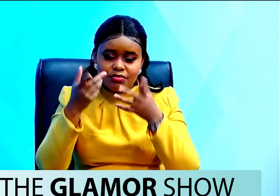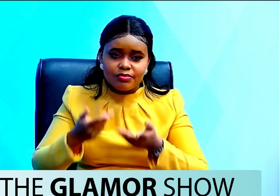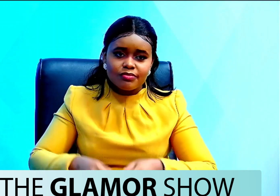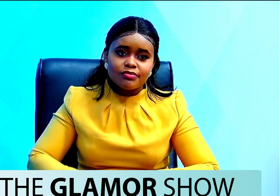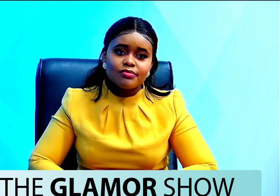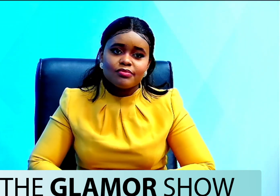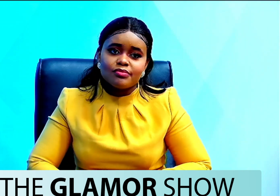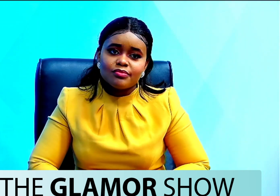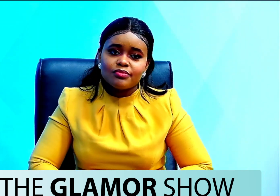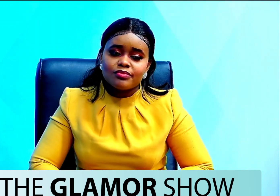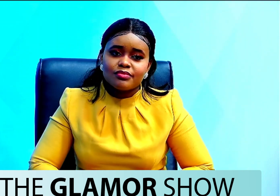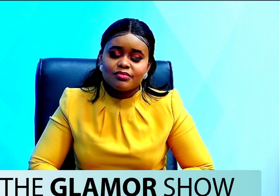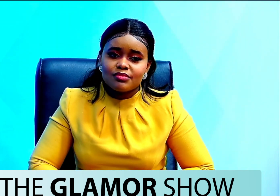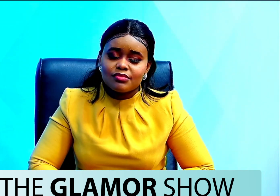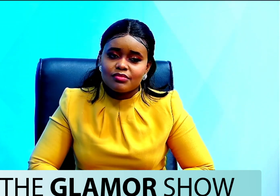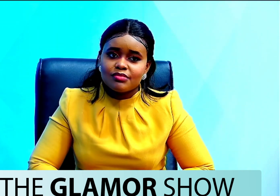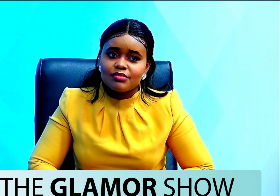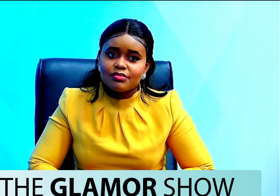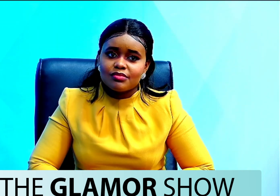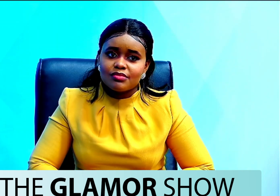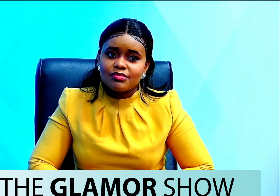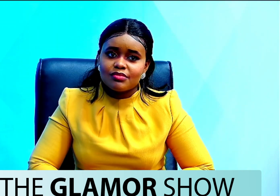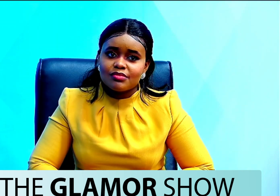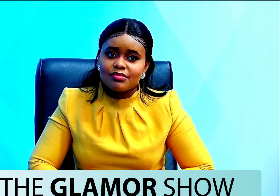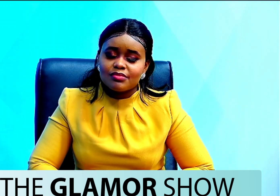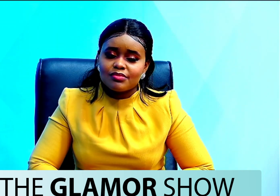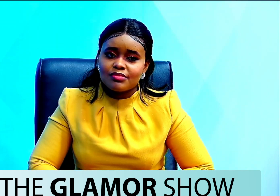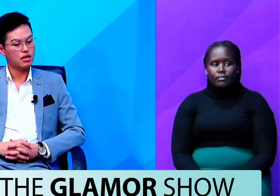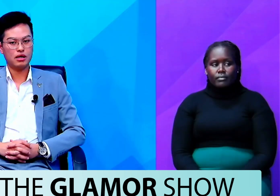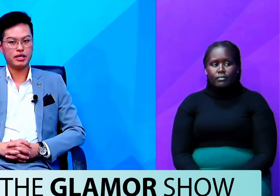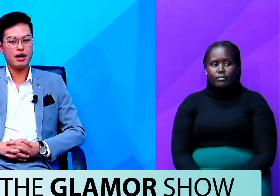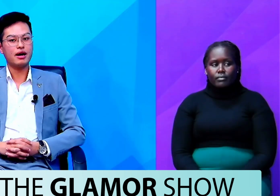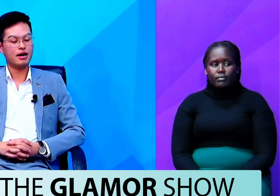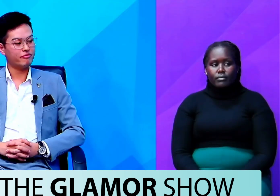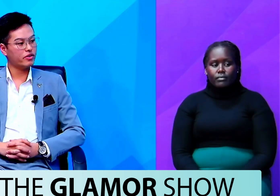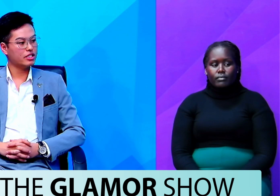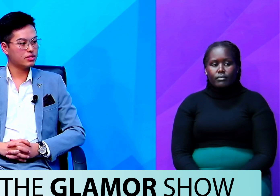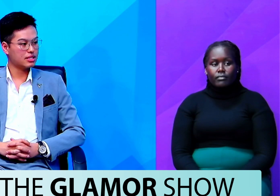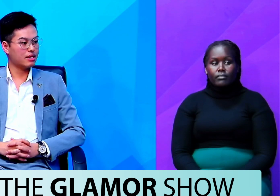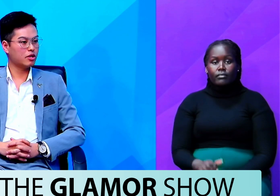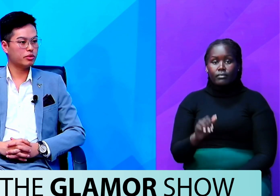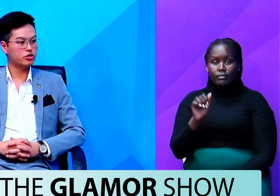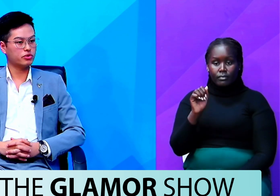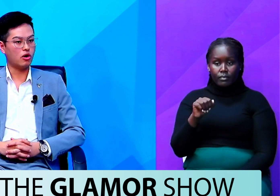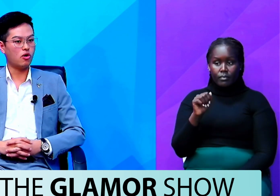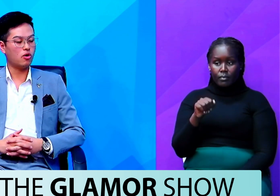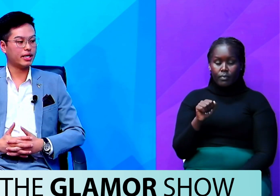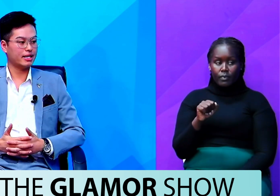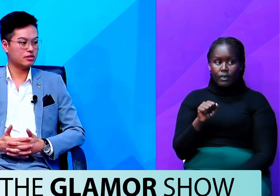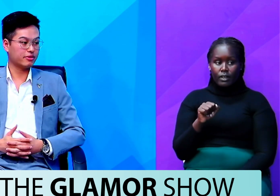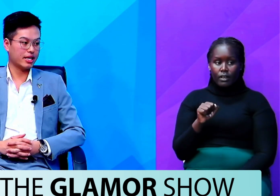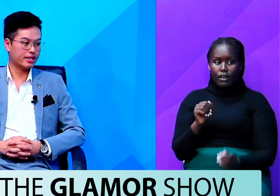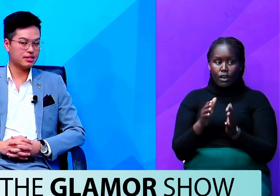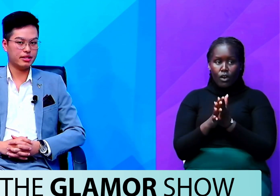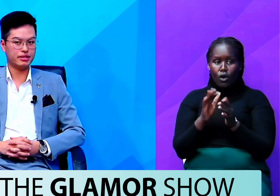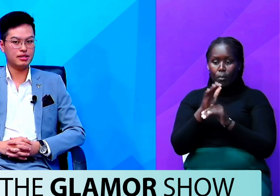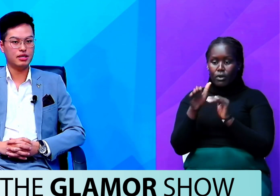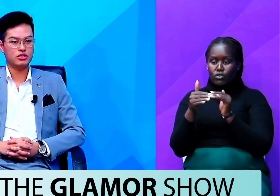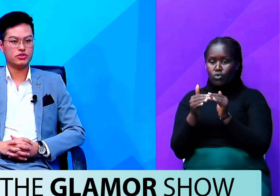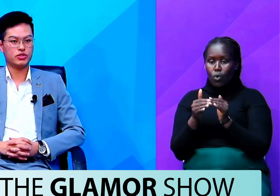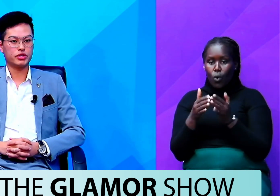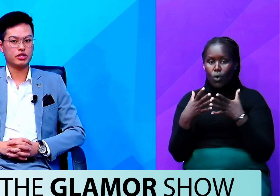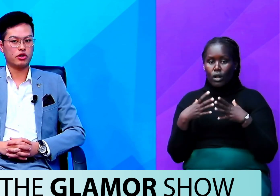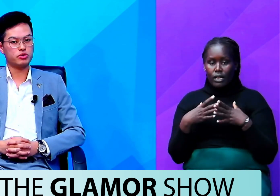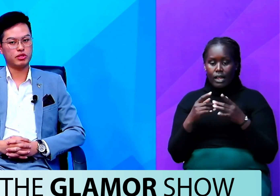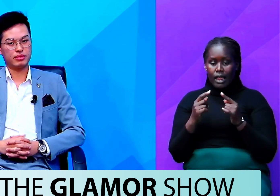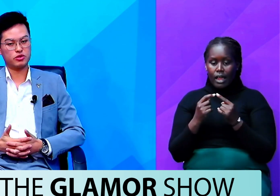also interested in working with people, or you're closed off? Yeah, I'm very interested. I'm open to all kinds of clients here.